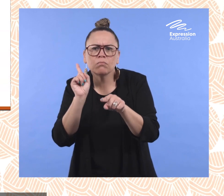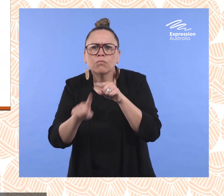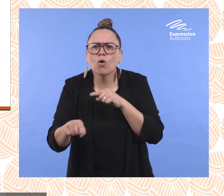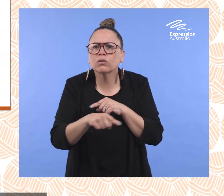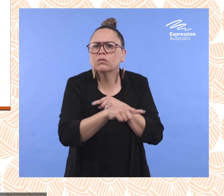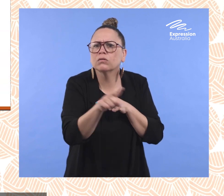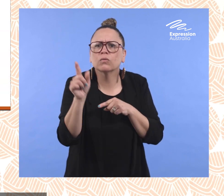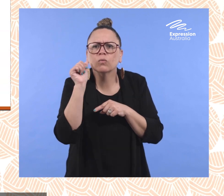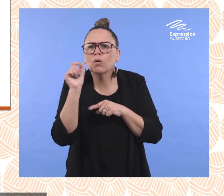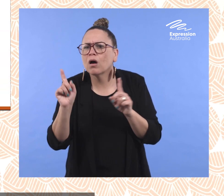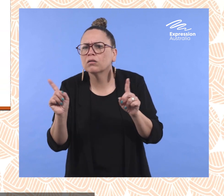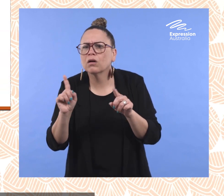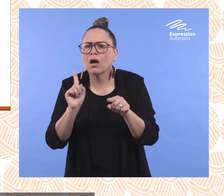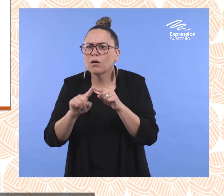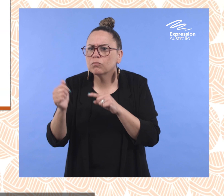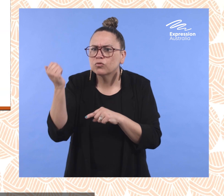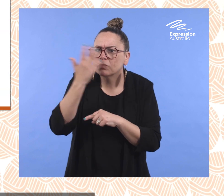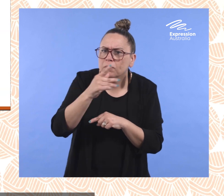what most